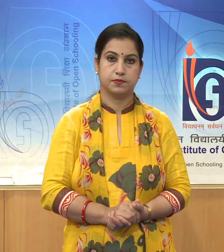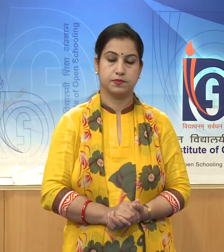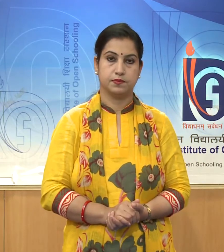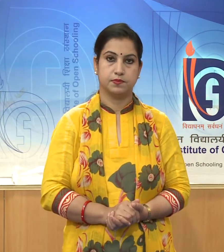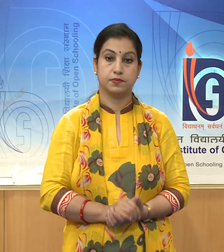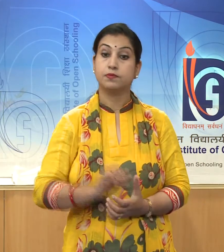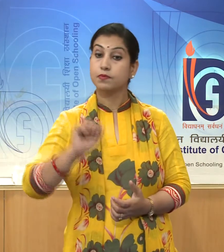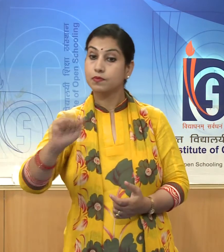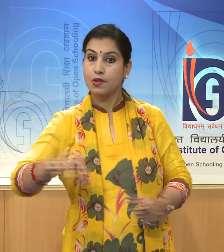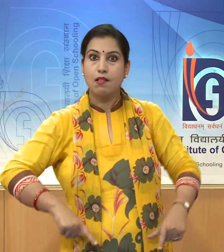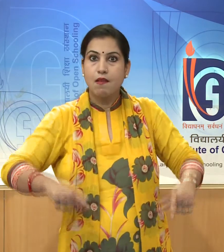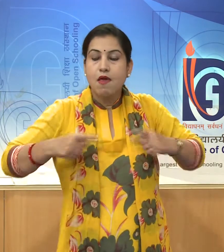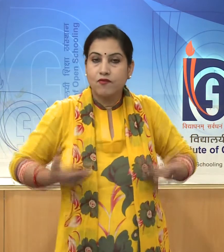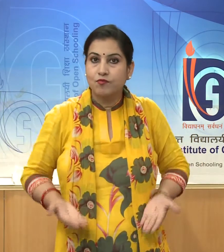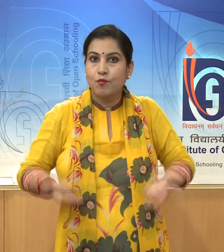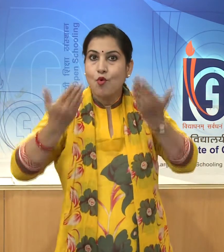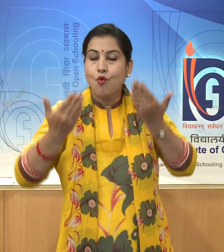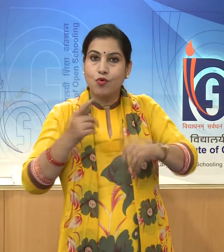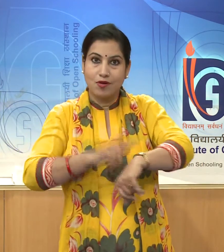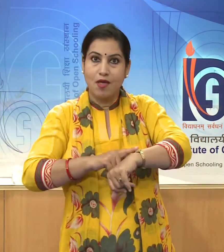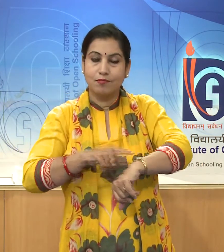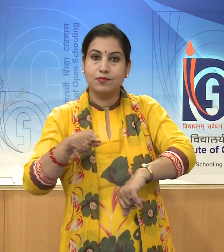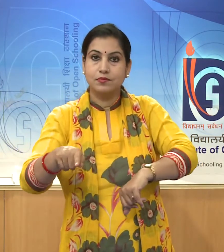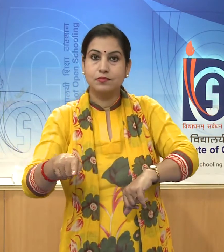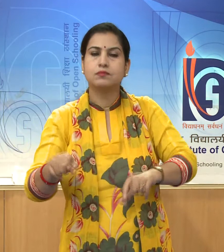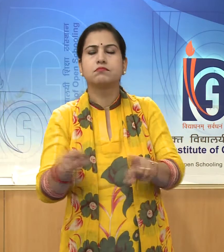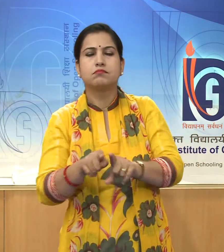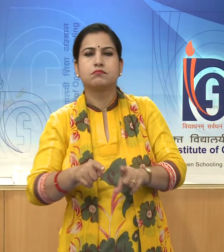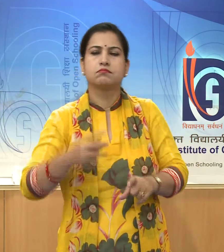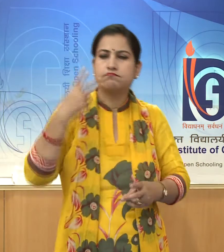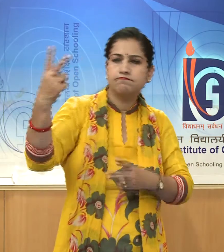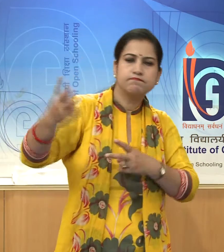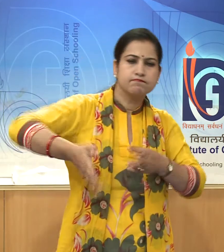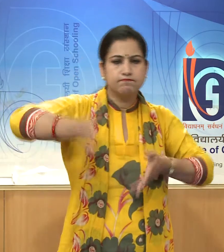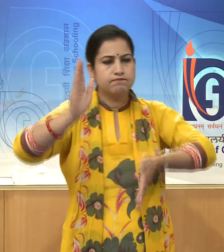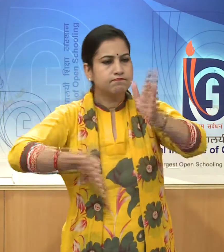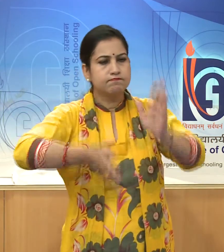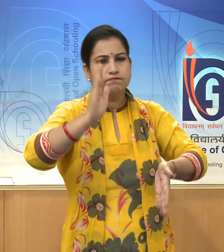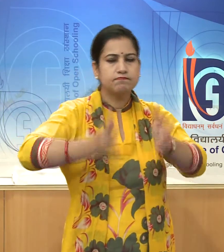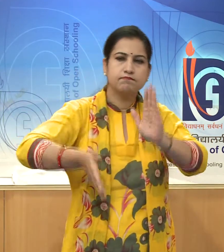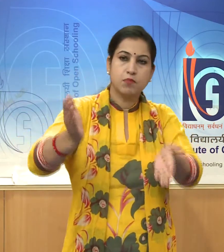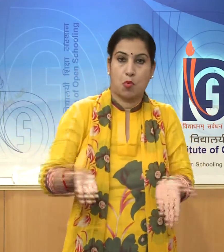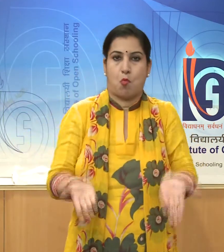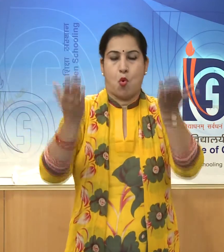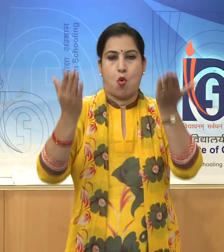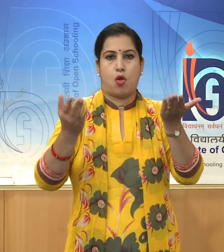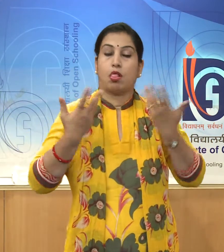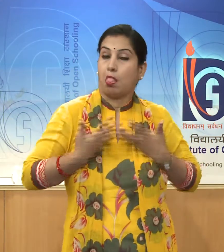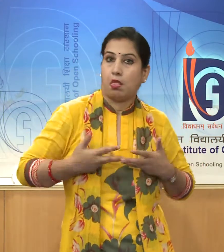Most of his life he travelled tirelessly